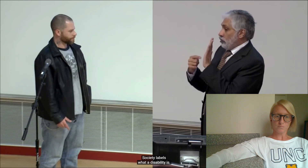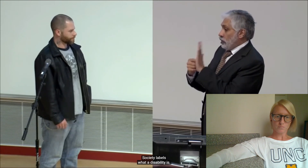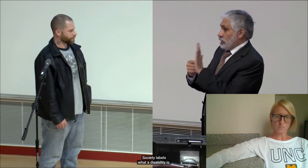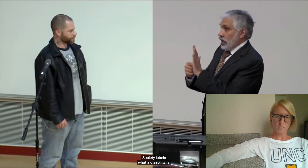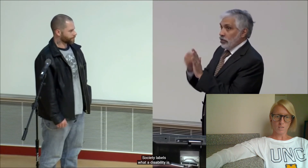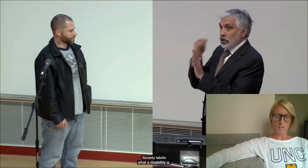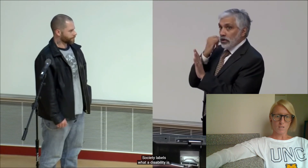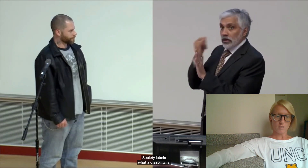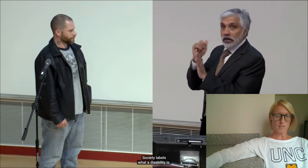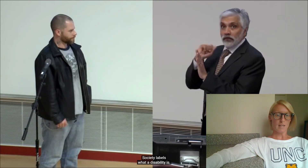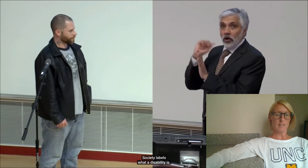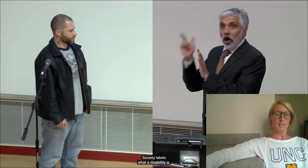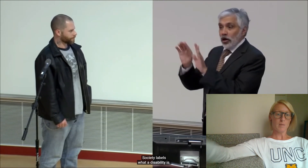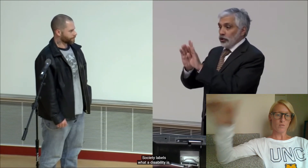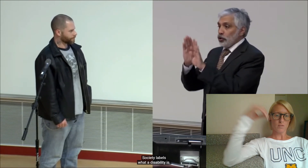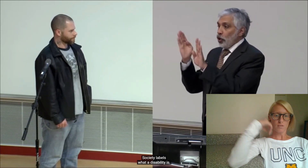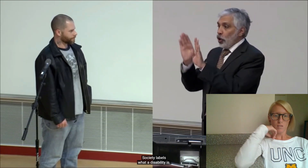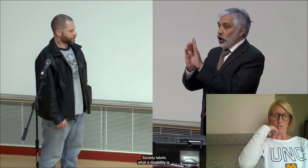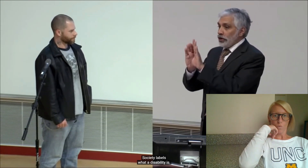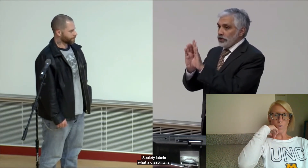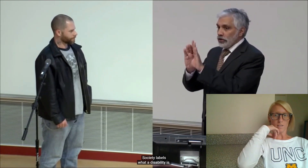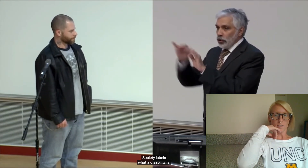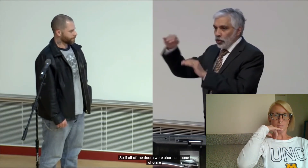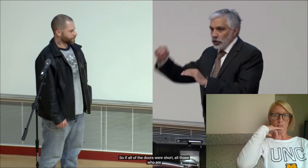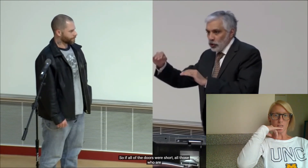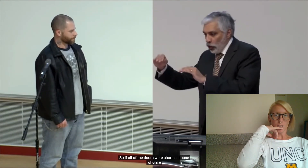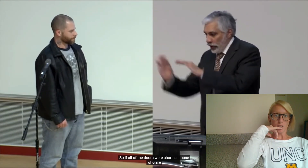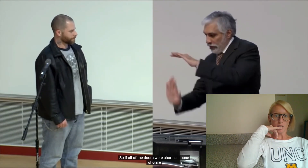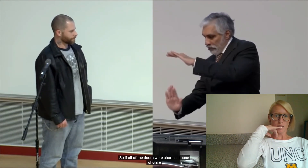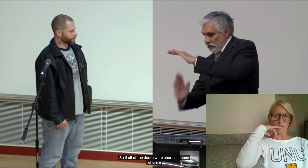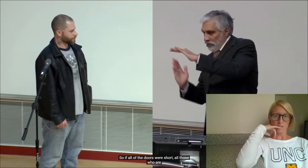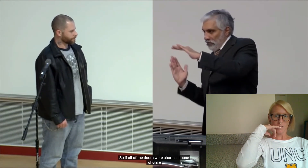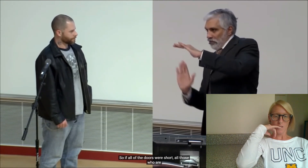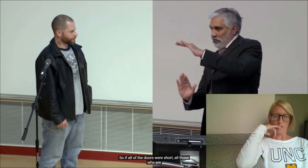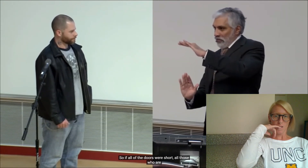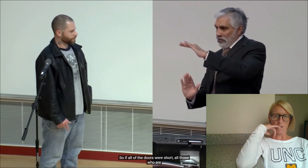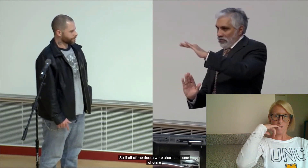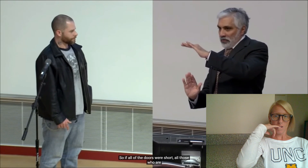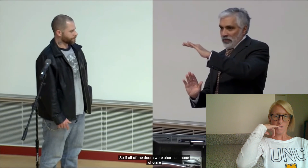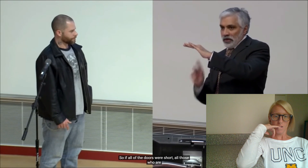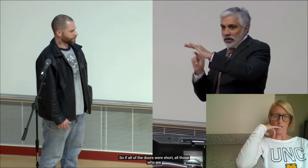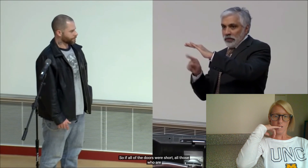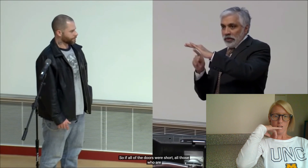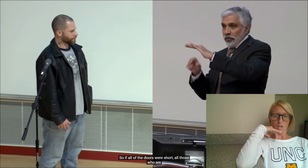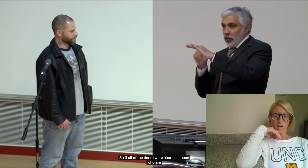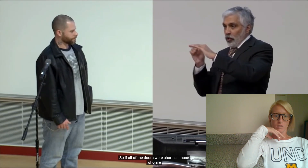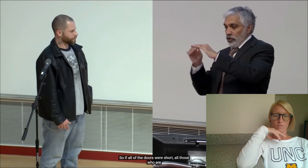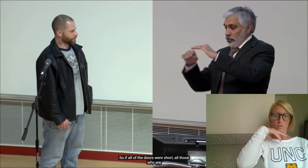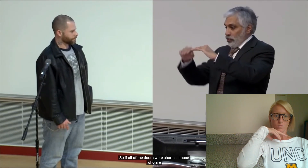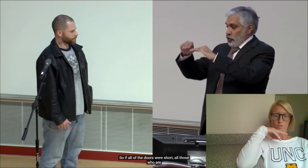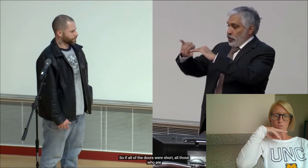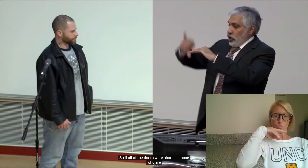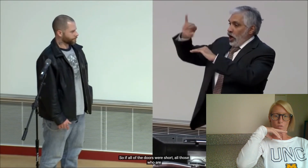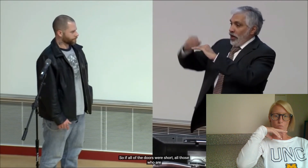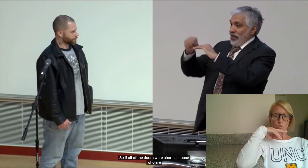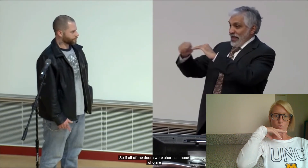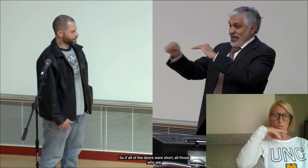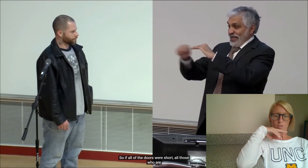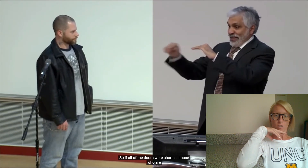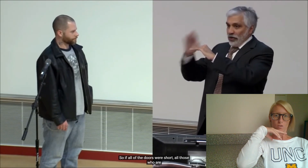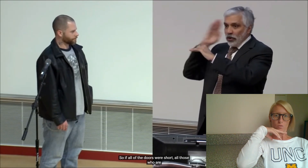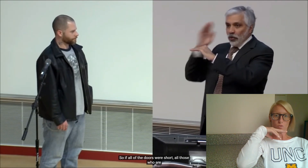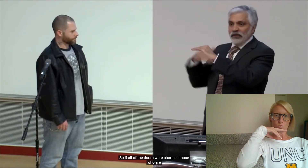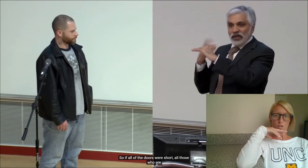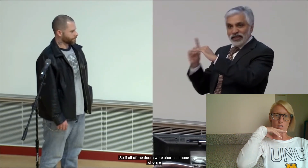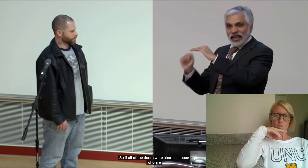that labels what a disability is. Society labels what So disability if all of the is. doors were short, All of those doors were